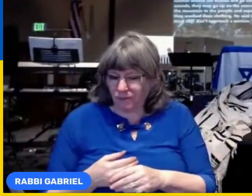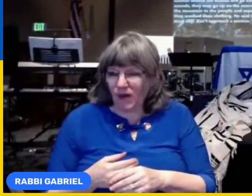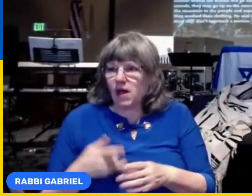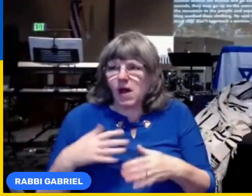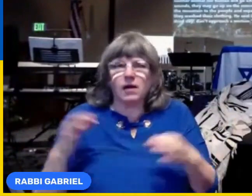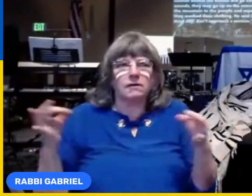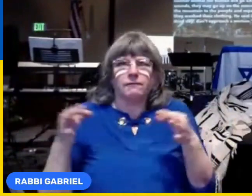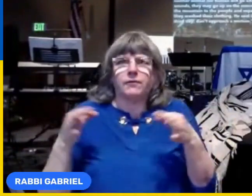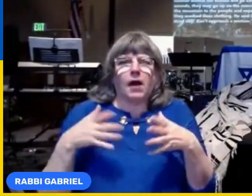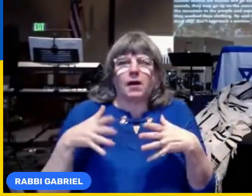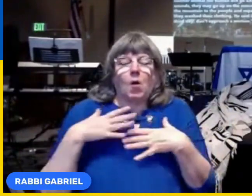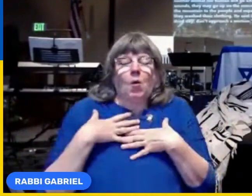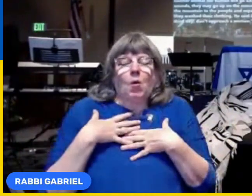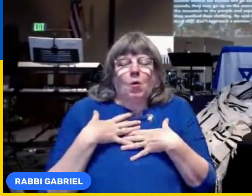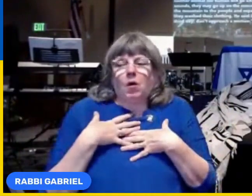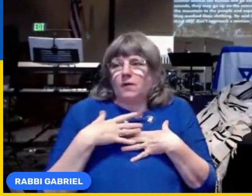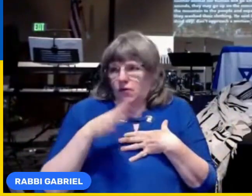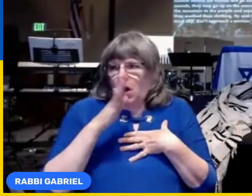The text